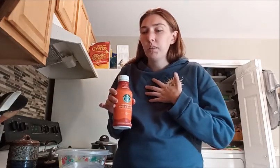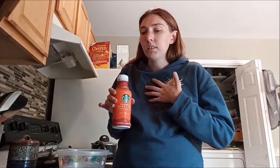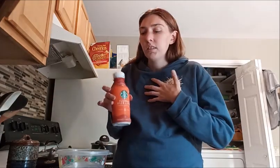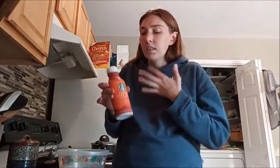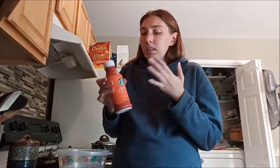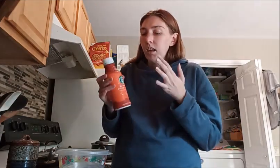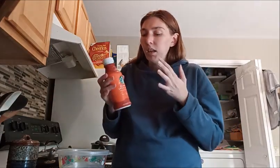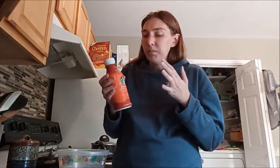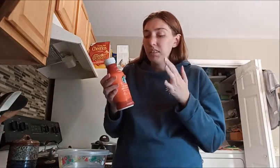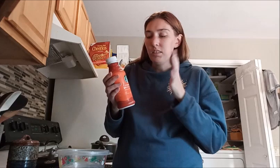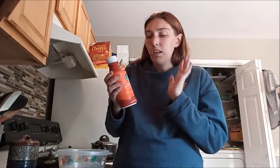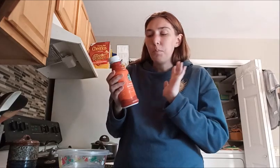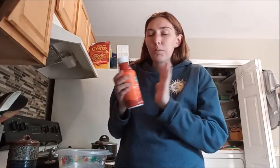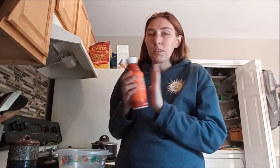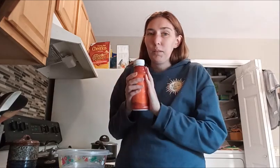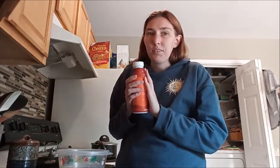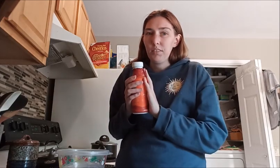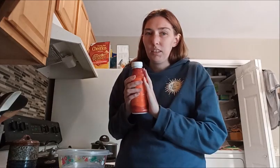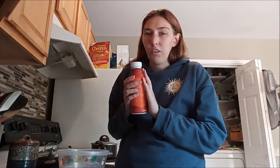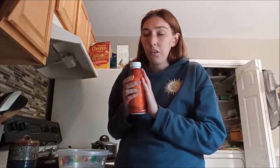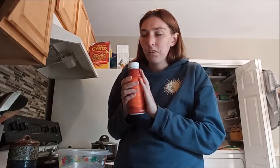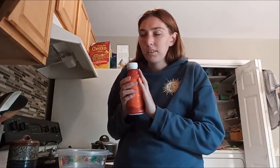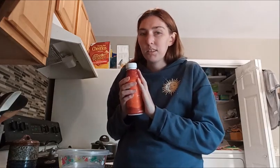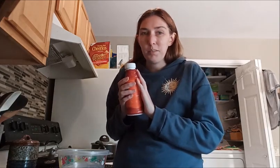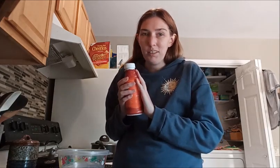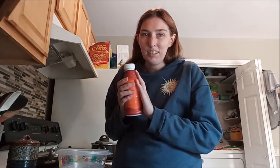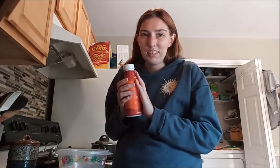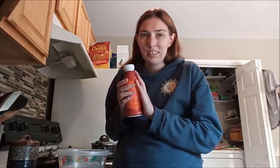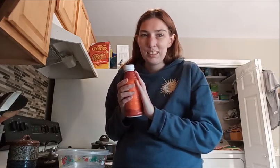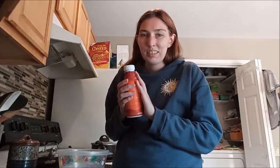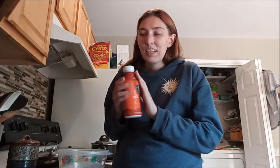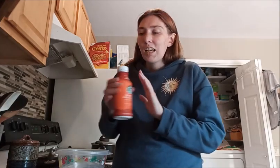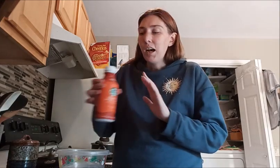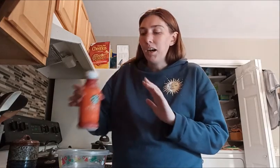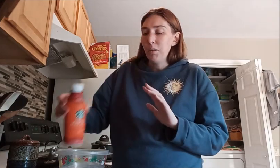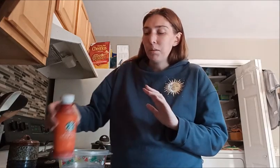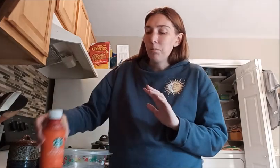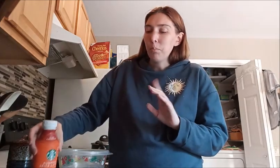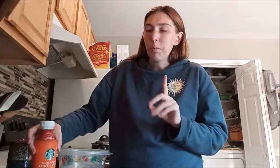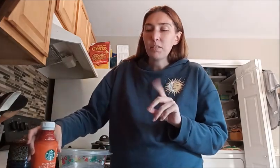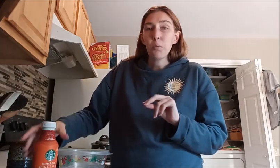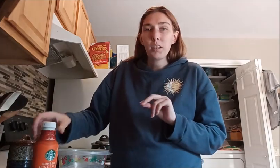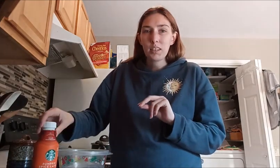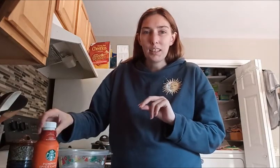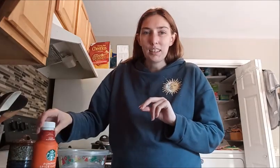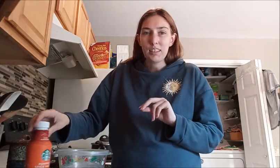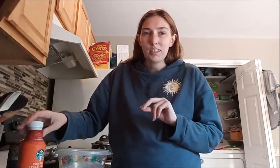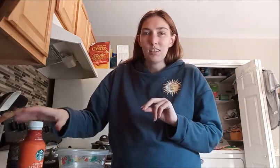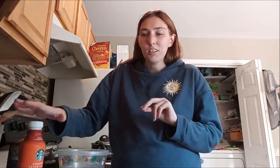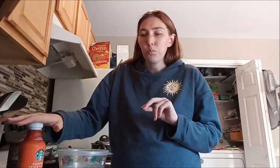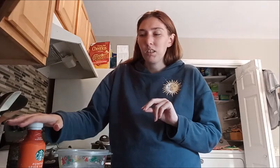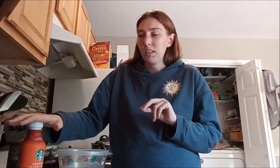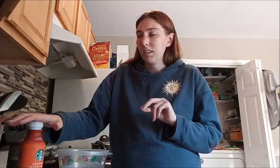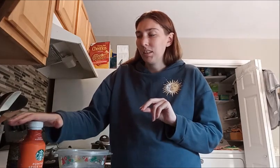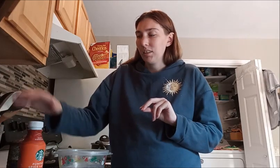buds. This is not pumpkin spice flavored at all, to be honest. But the weird thing is, so this morning I got